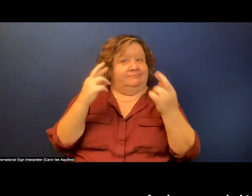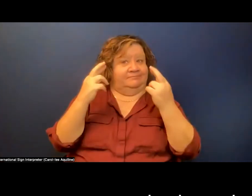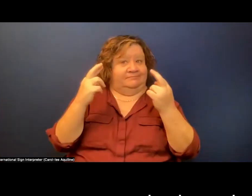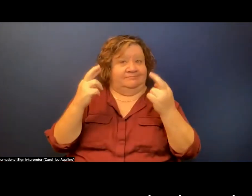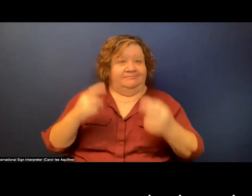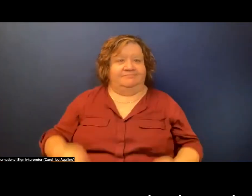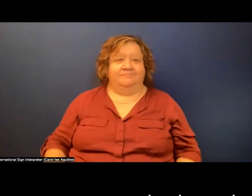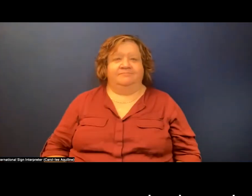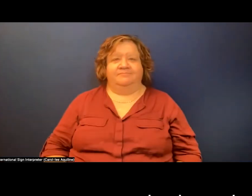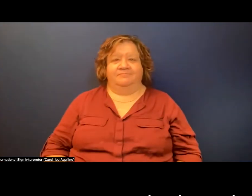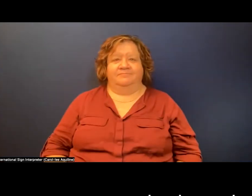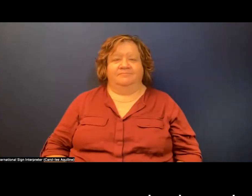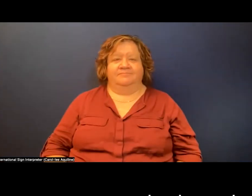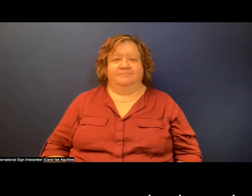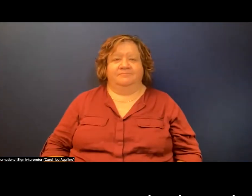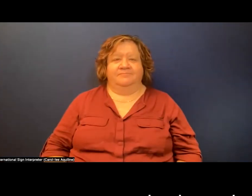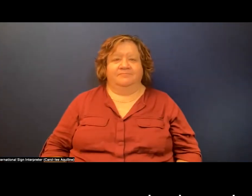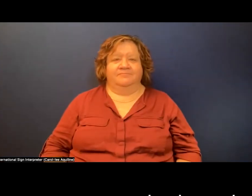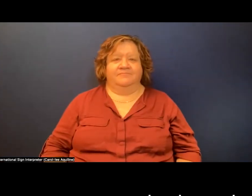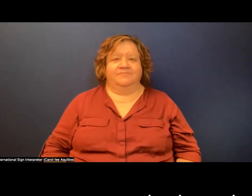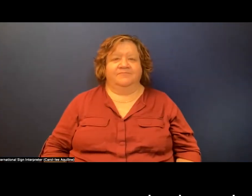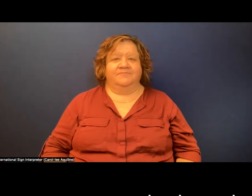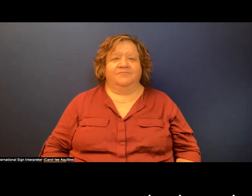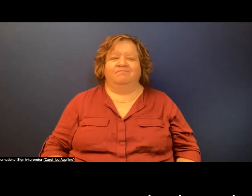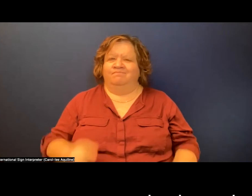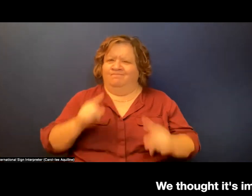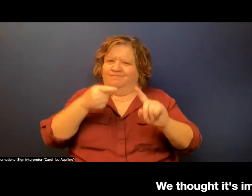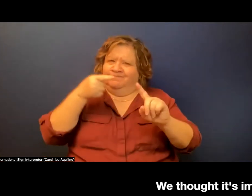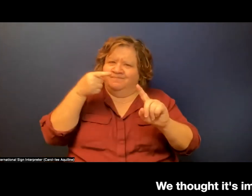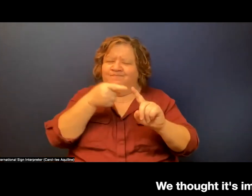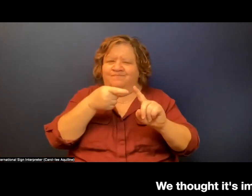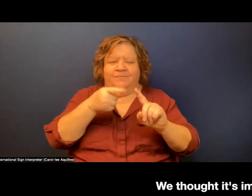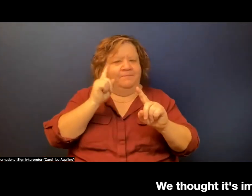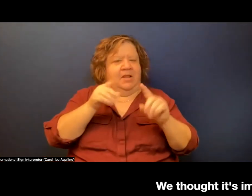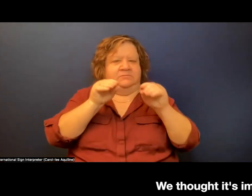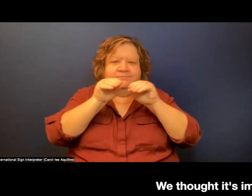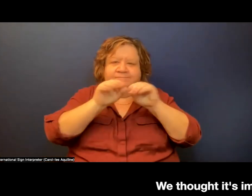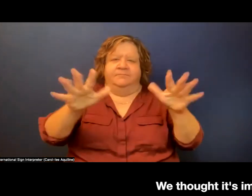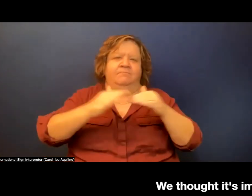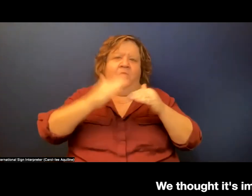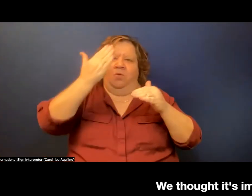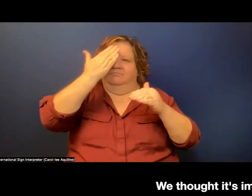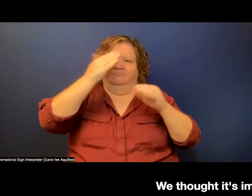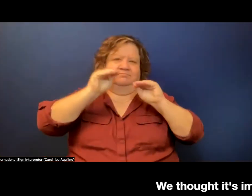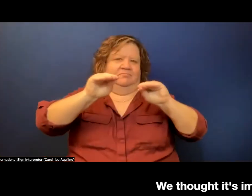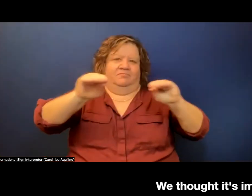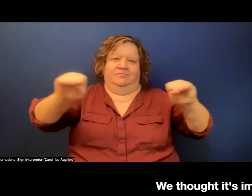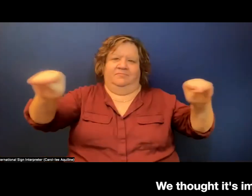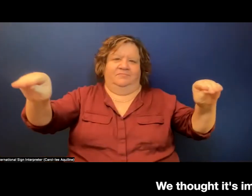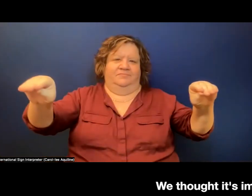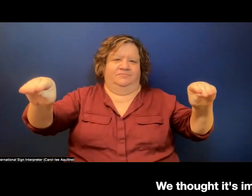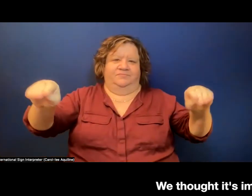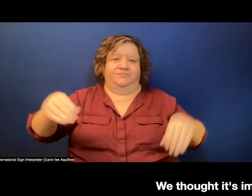increase awareness. Based on our experience from 2018 summit, we thought it's important to increase